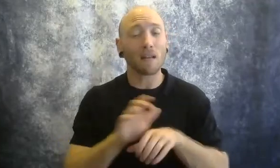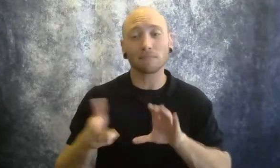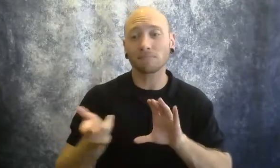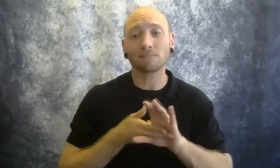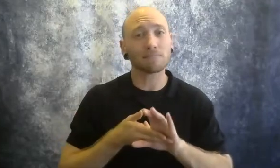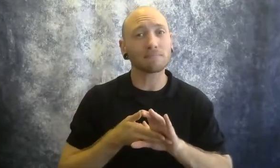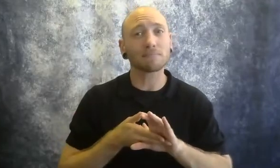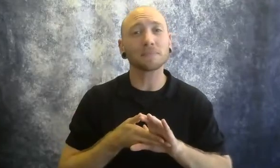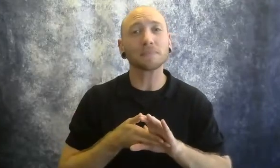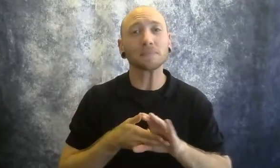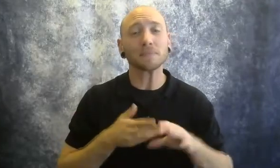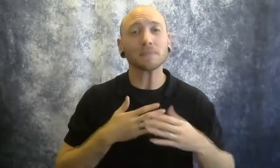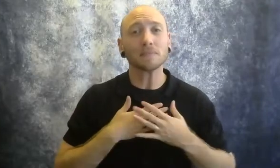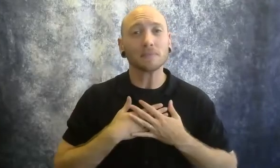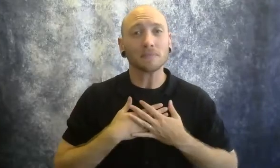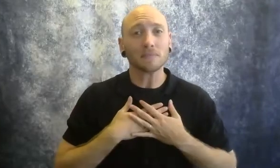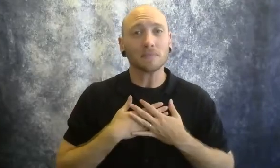what? When I went to bed that night,